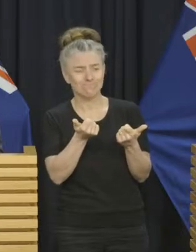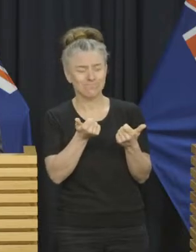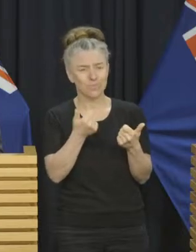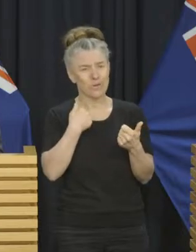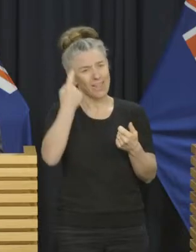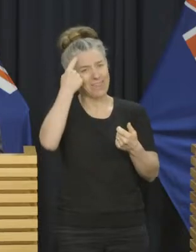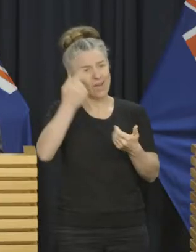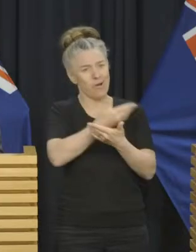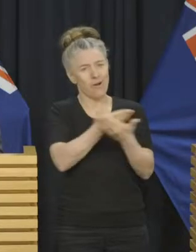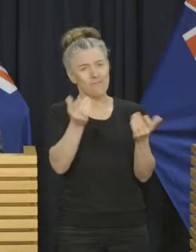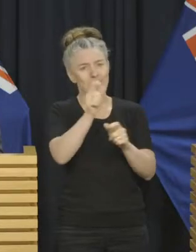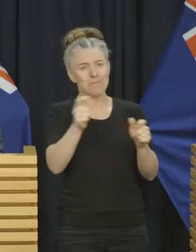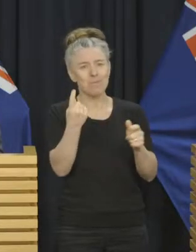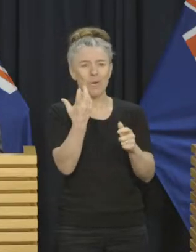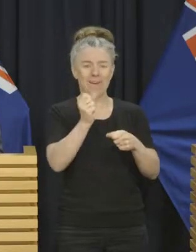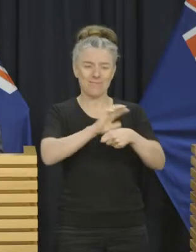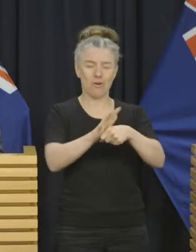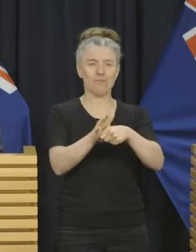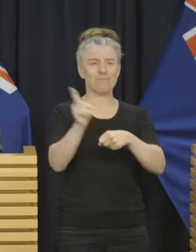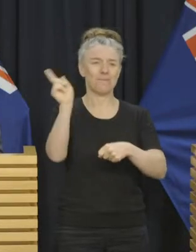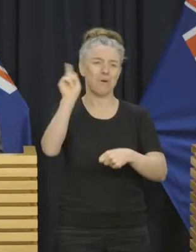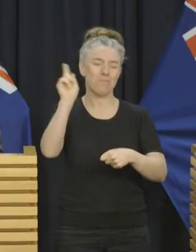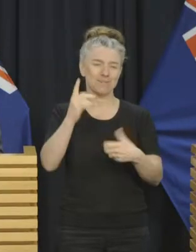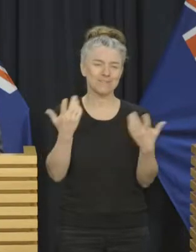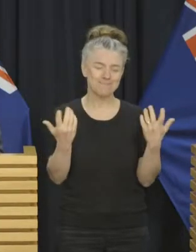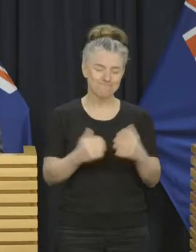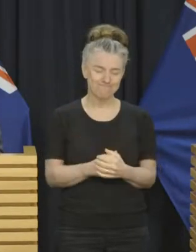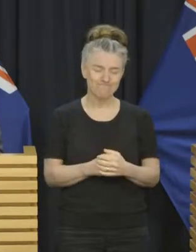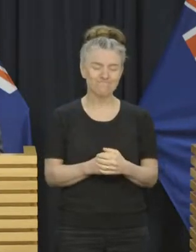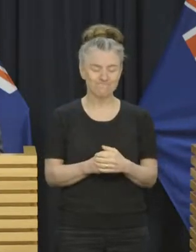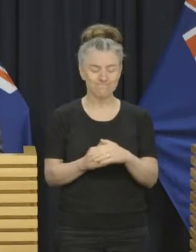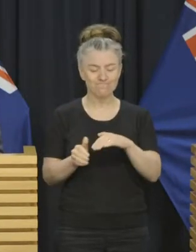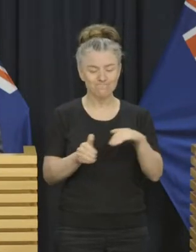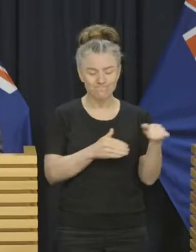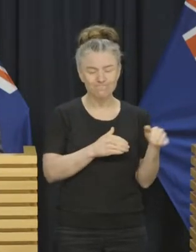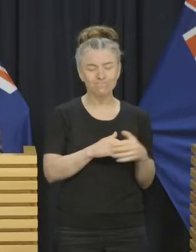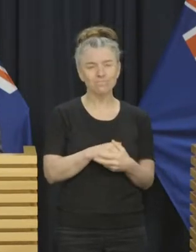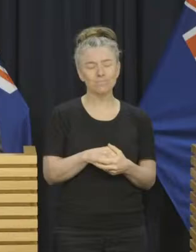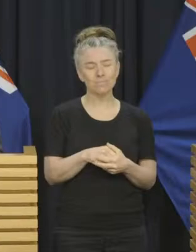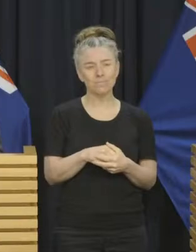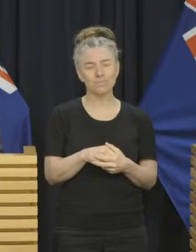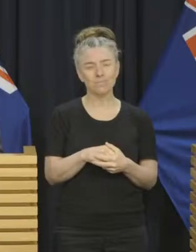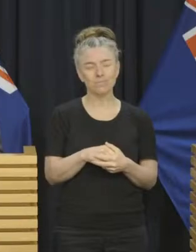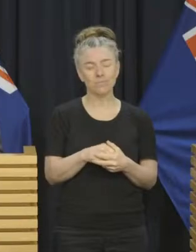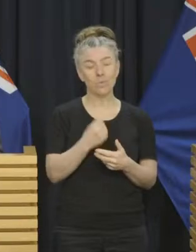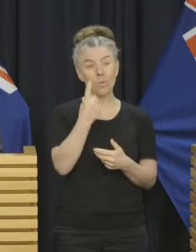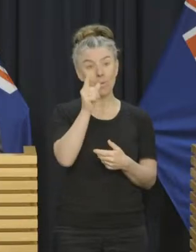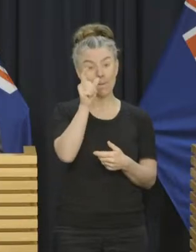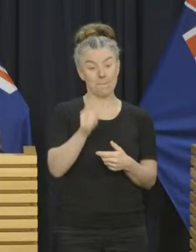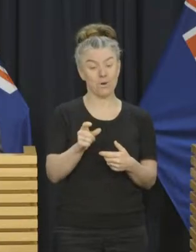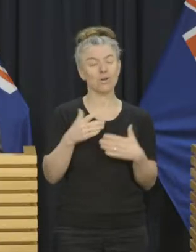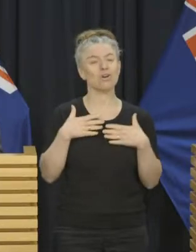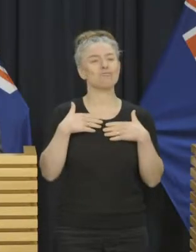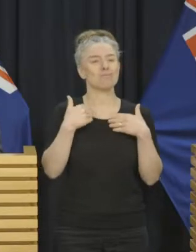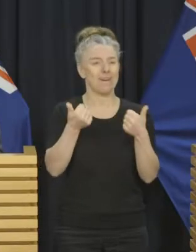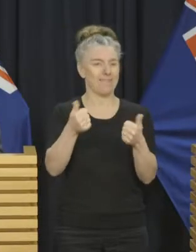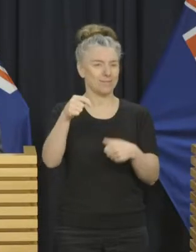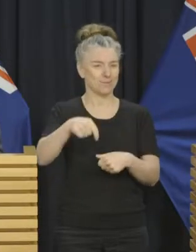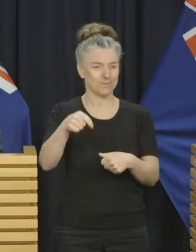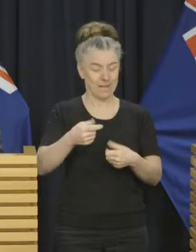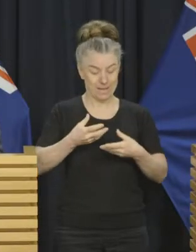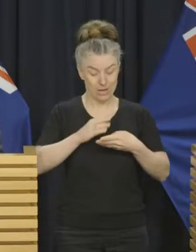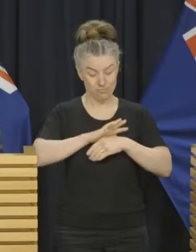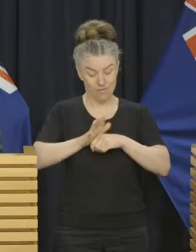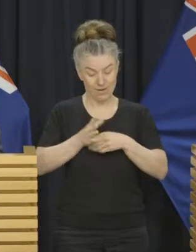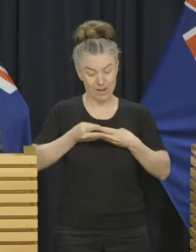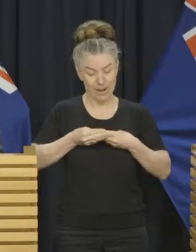our thoughts and best wishes are with them. We've had a further case be classified as recovered, so